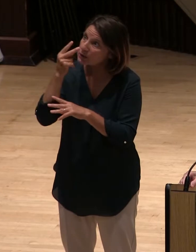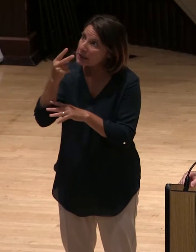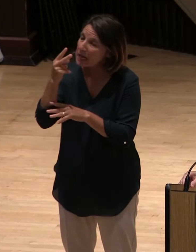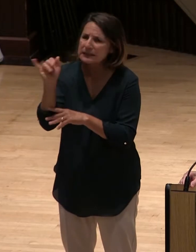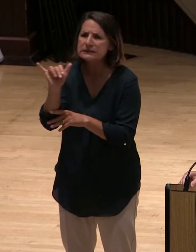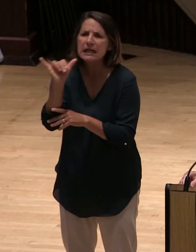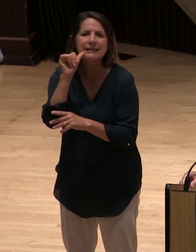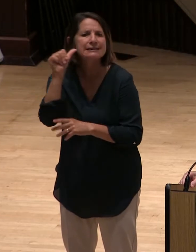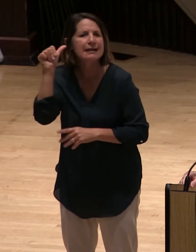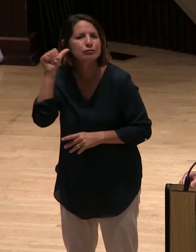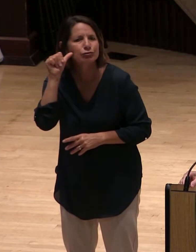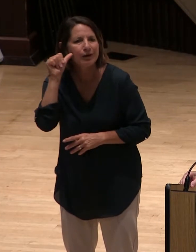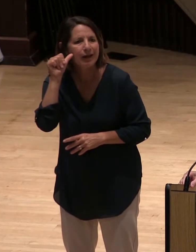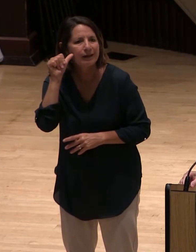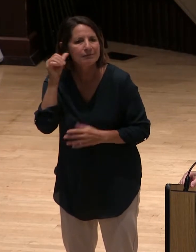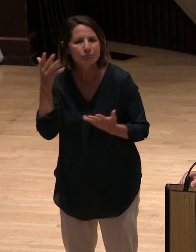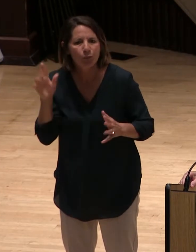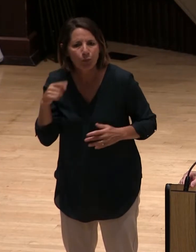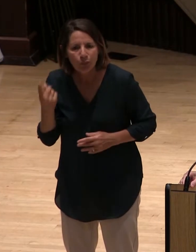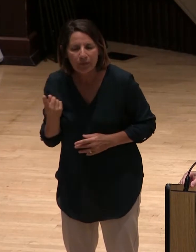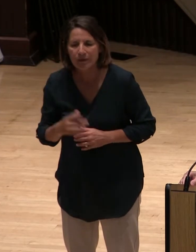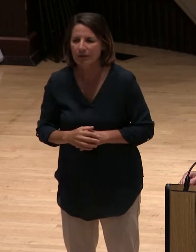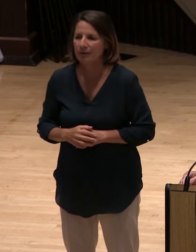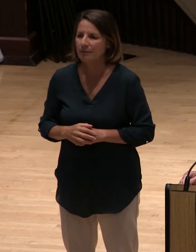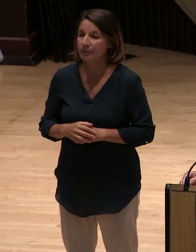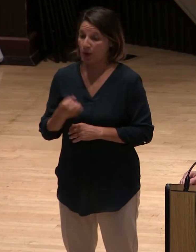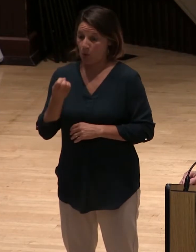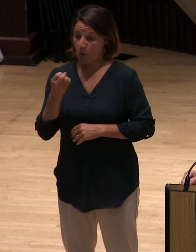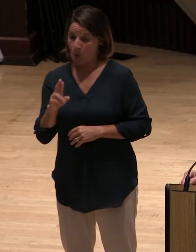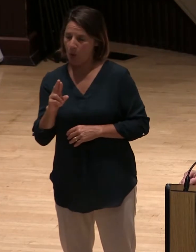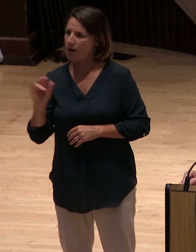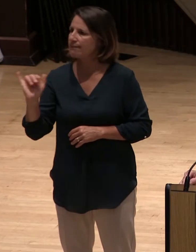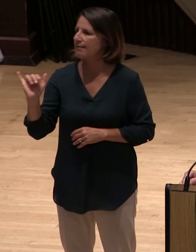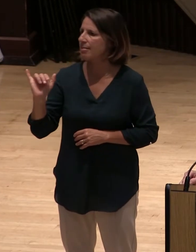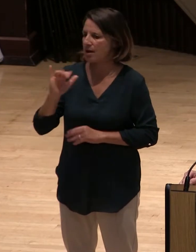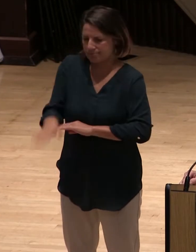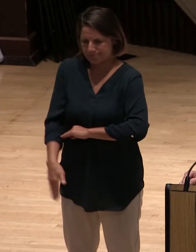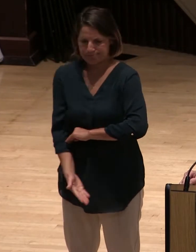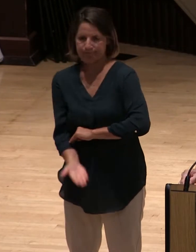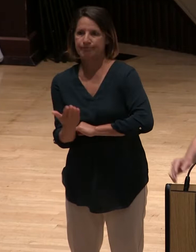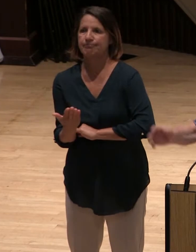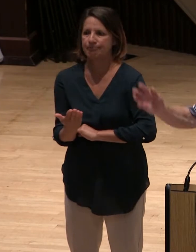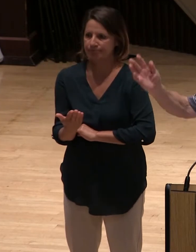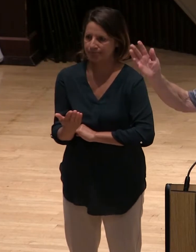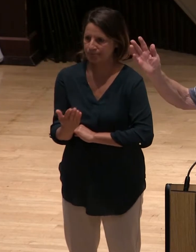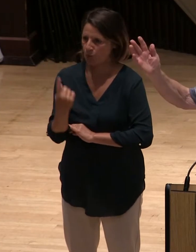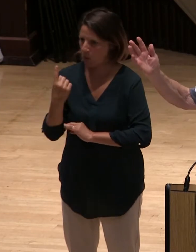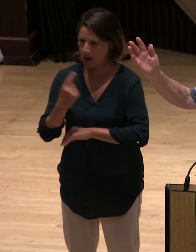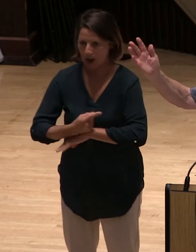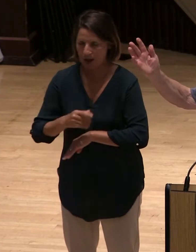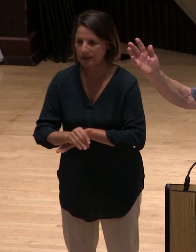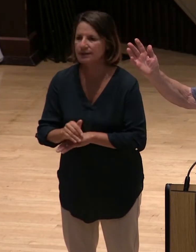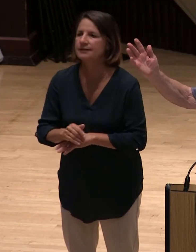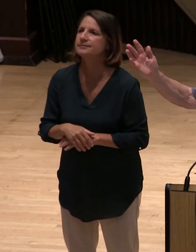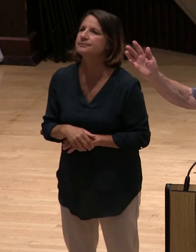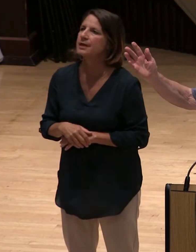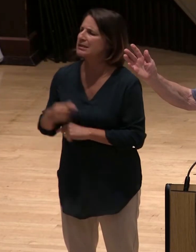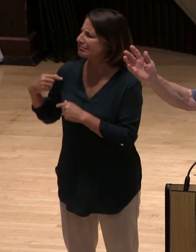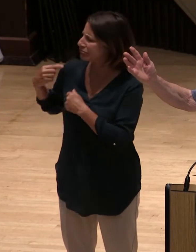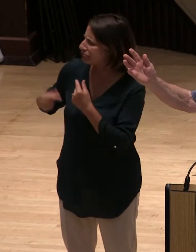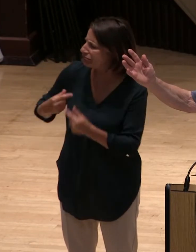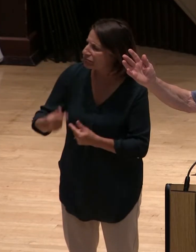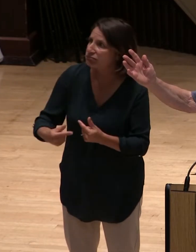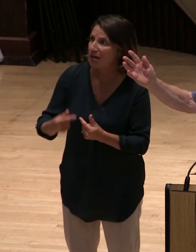is past, or as a watch of the night. In every age, O